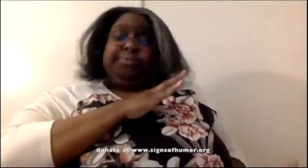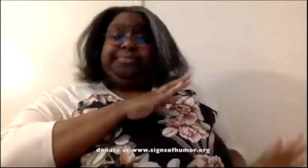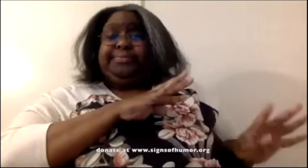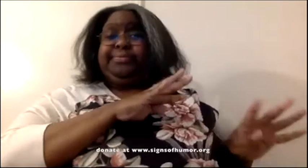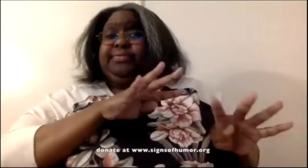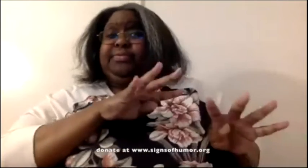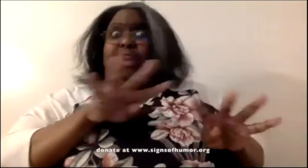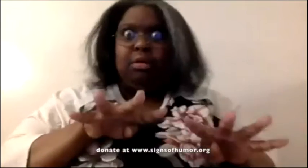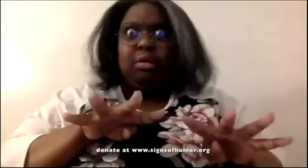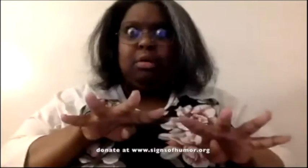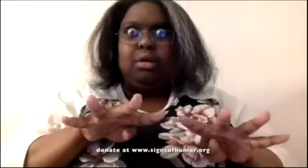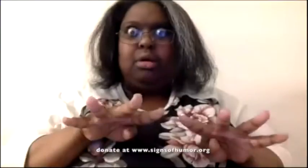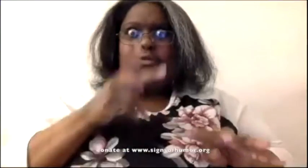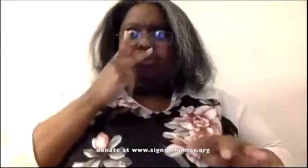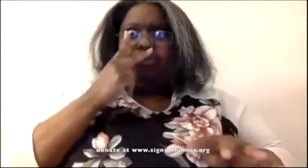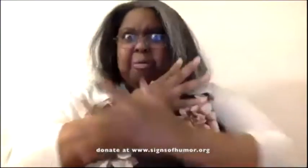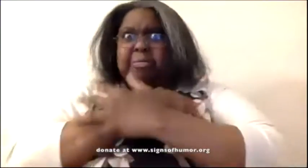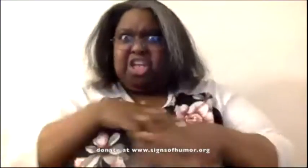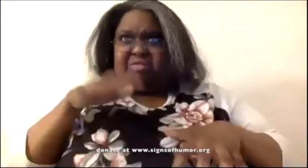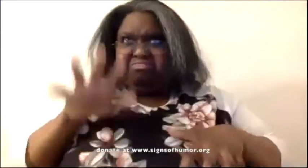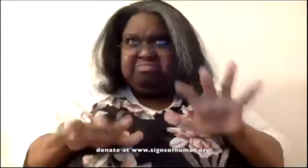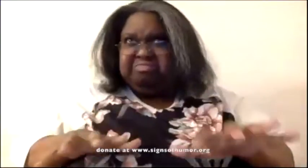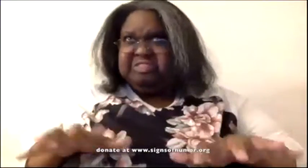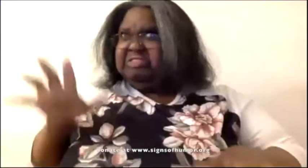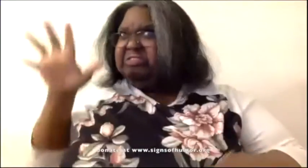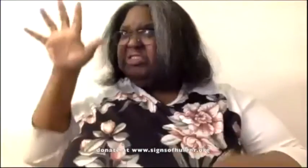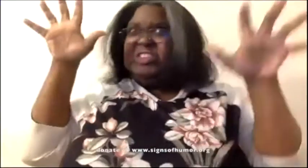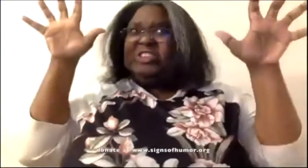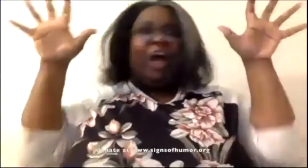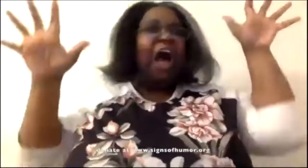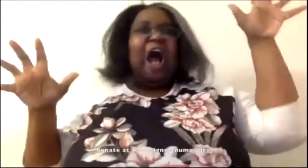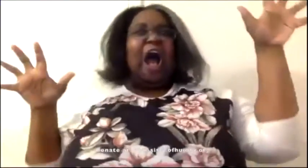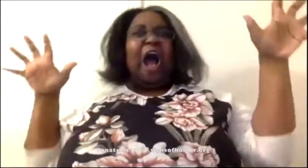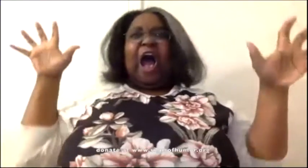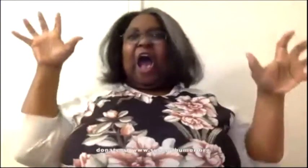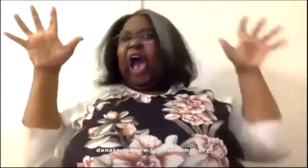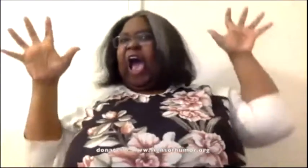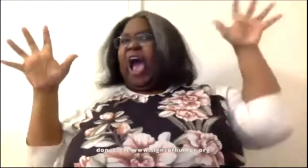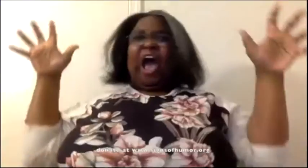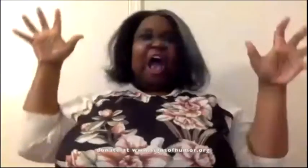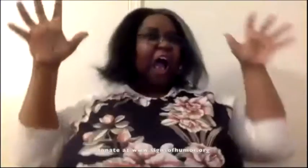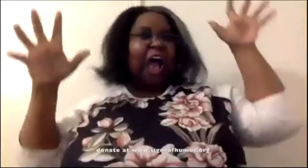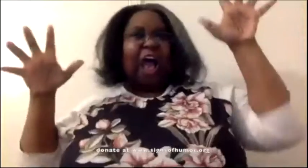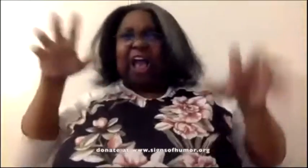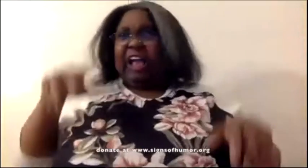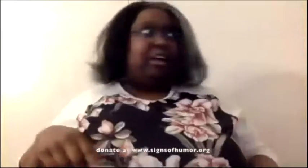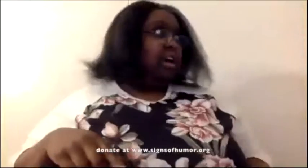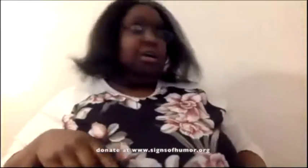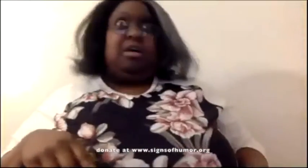Okay, your funeral. And then there's the bear. Here it